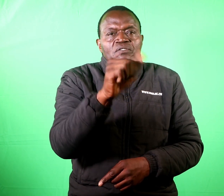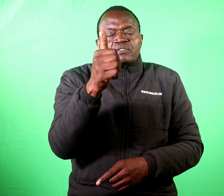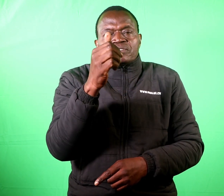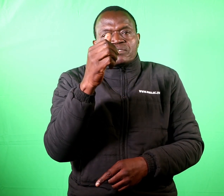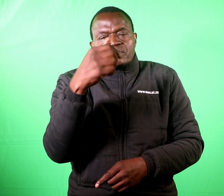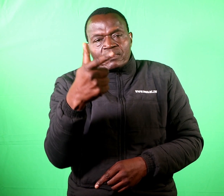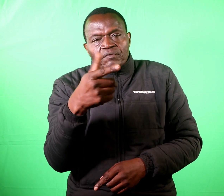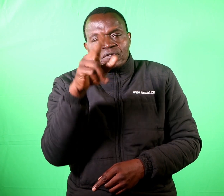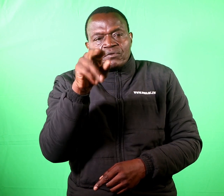$167 to